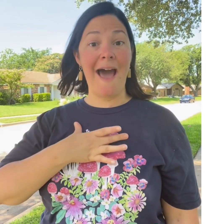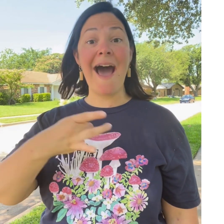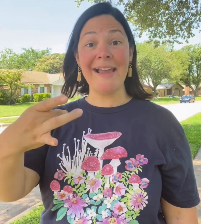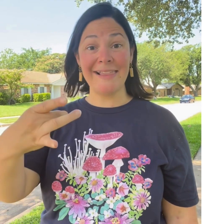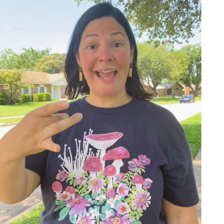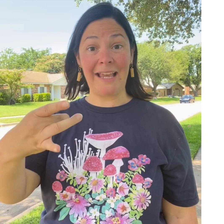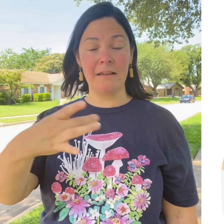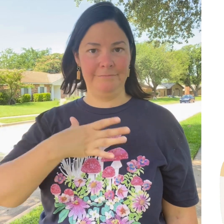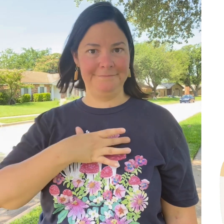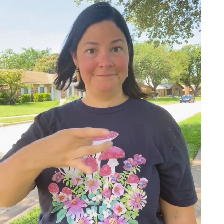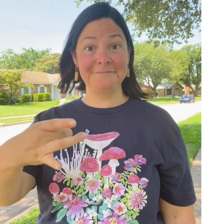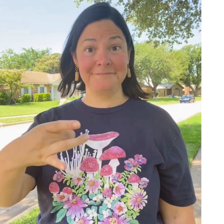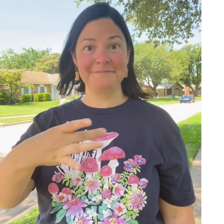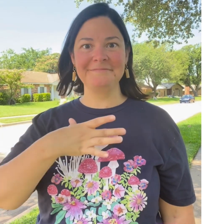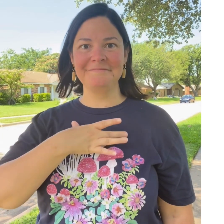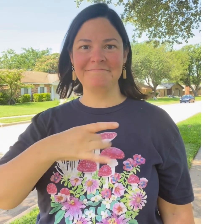I like.